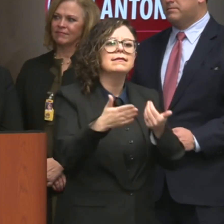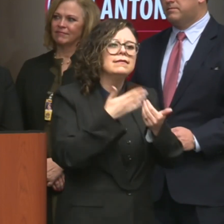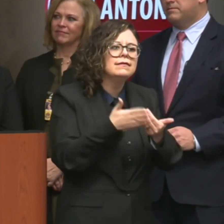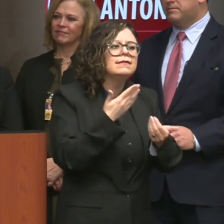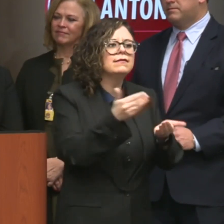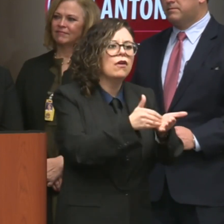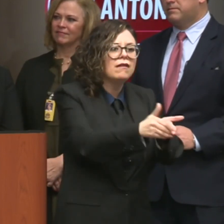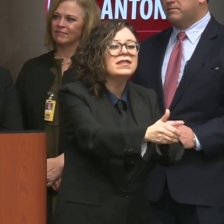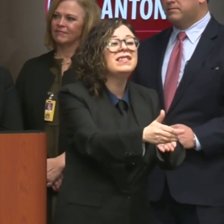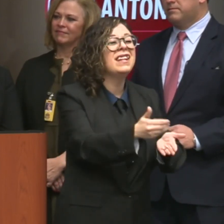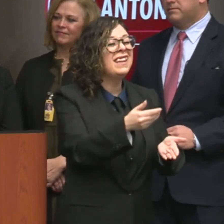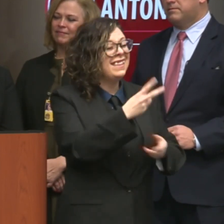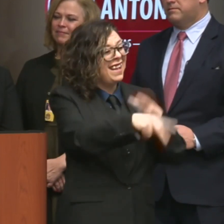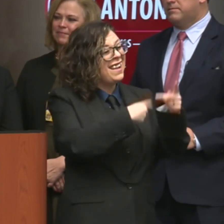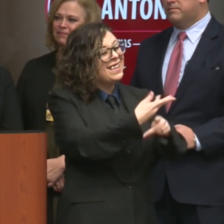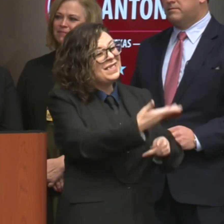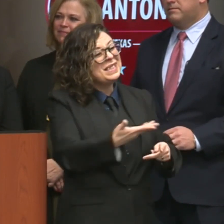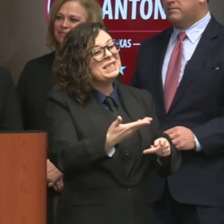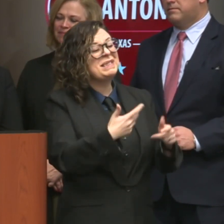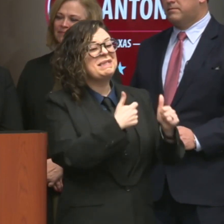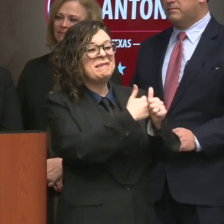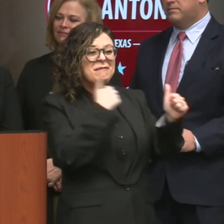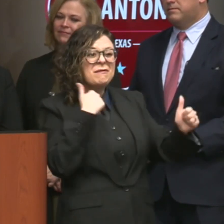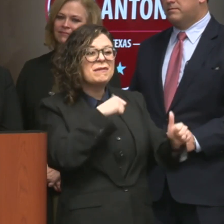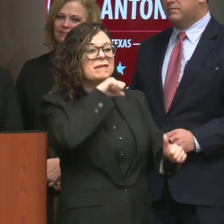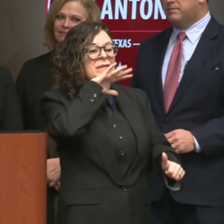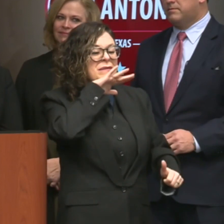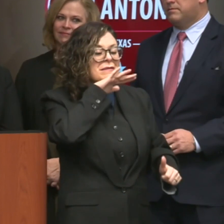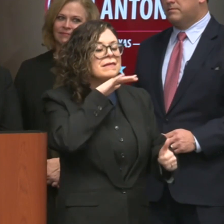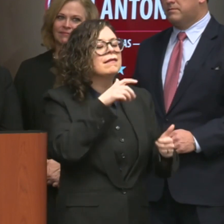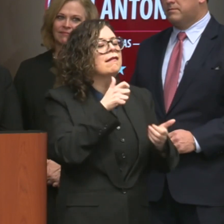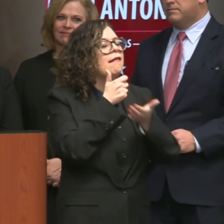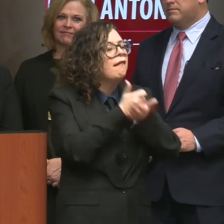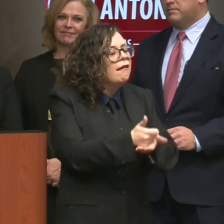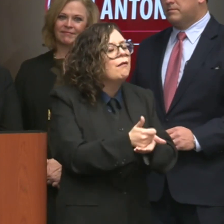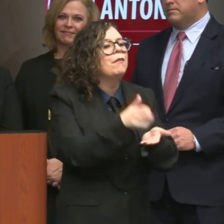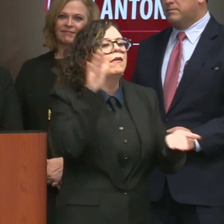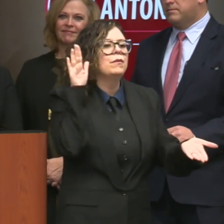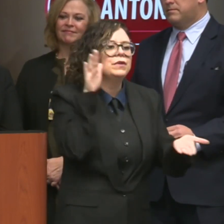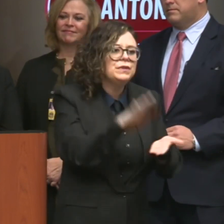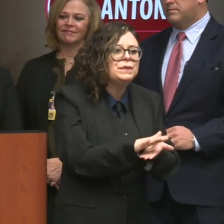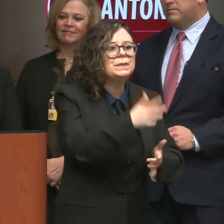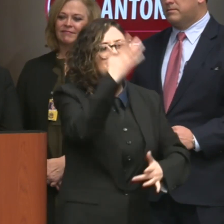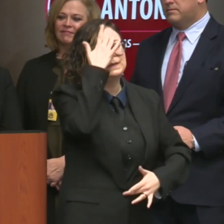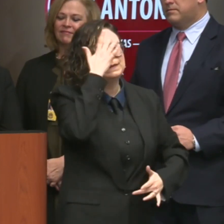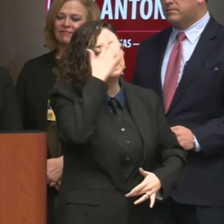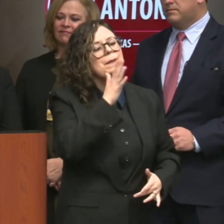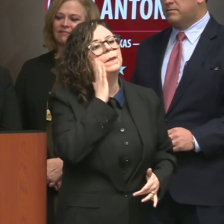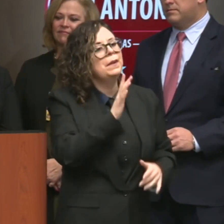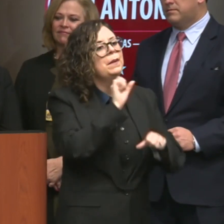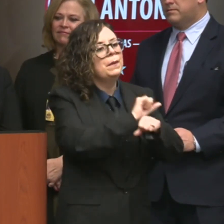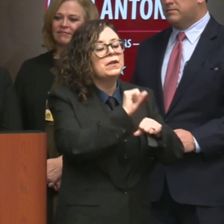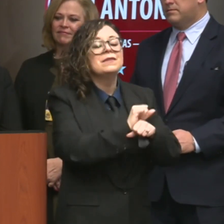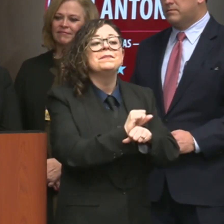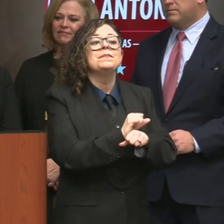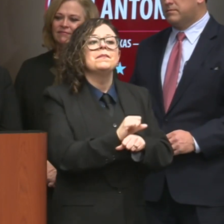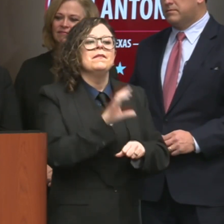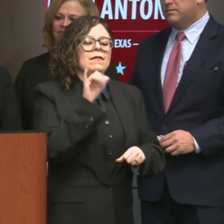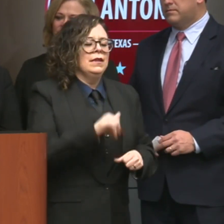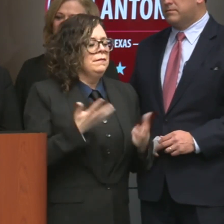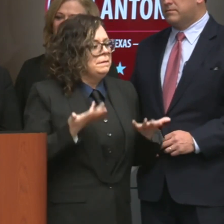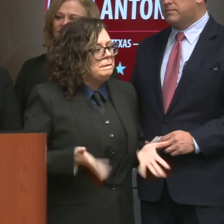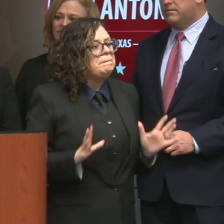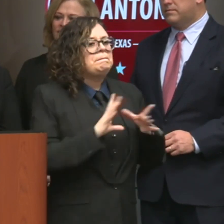known germ that's out there. It works against this virus as well. So with that, I'll really kind of conclude my remarks